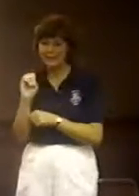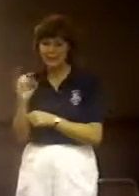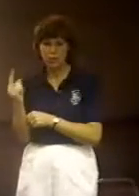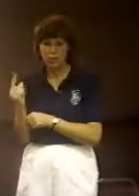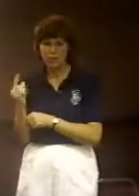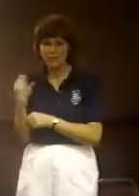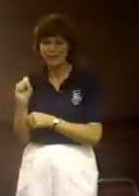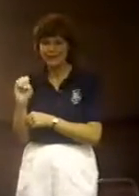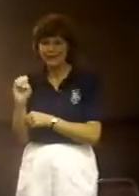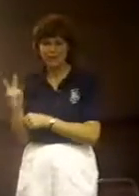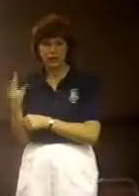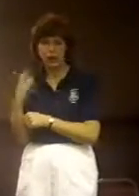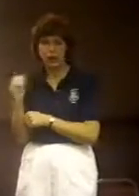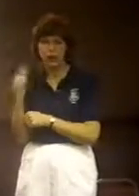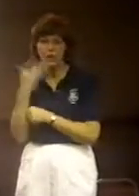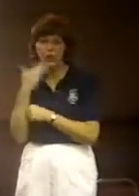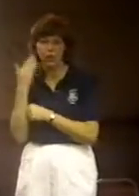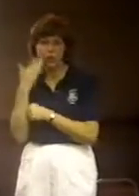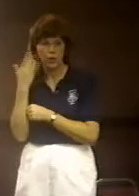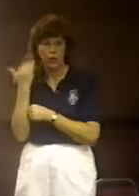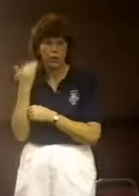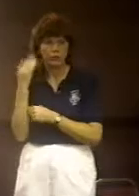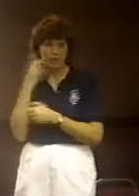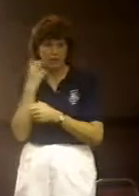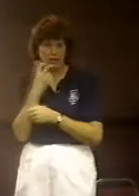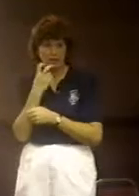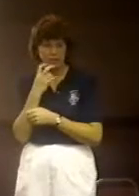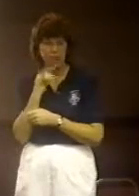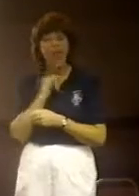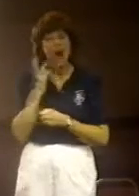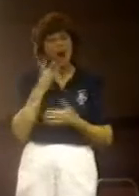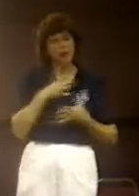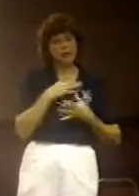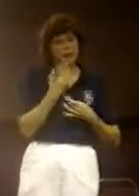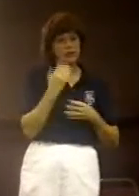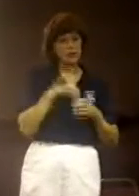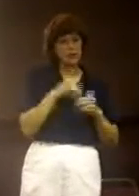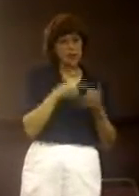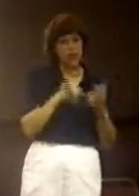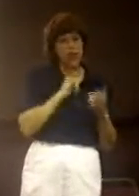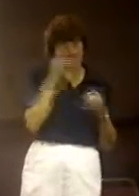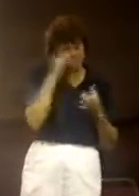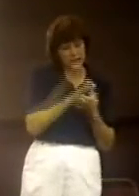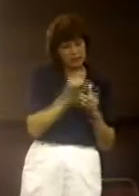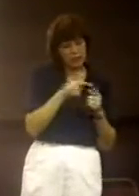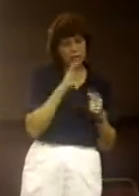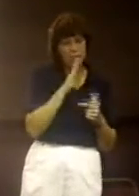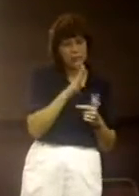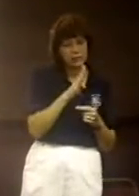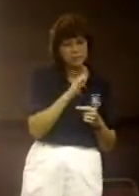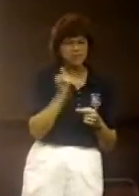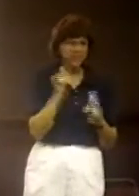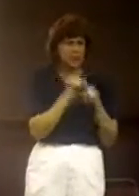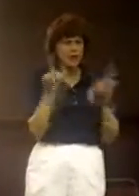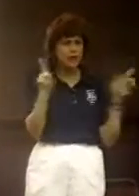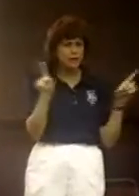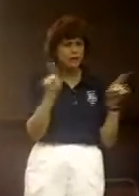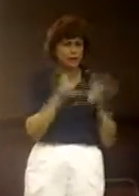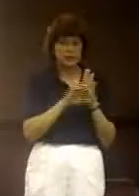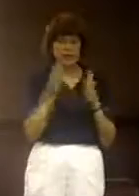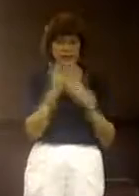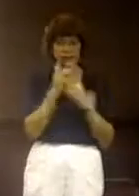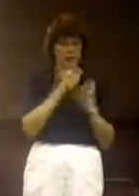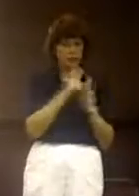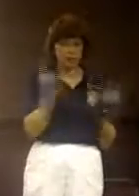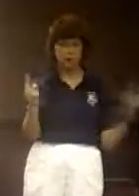cued speech. And I was interested in what I believe to be a difference between those two